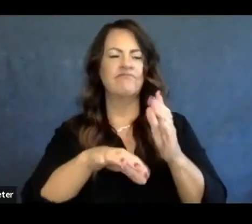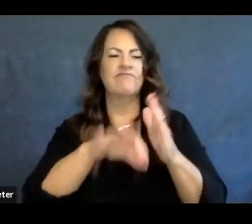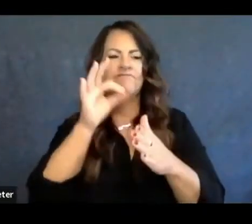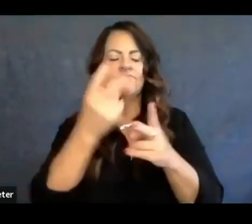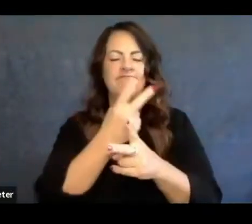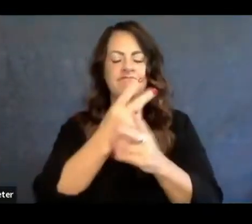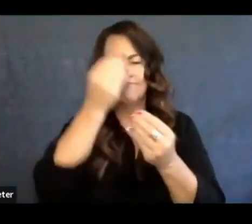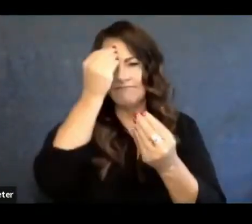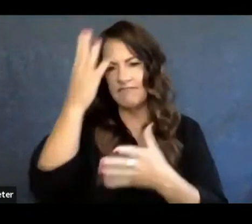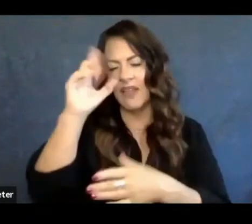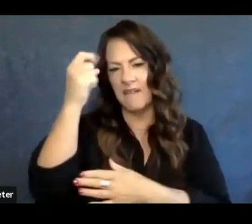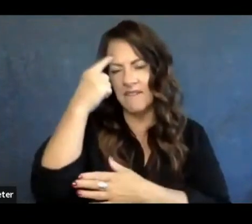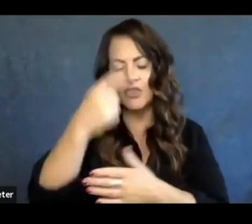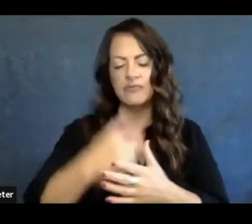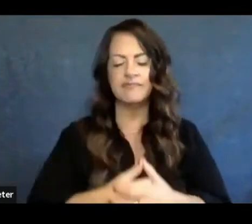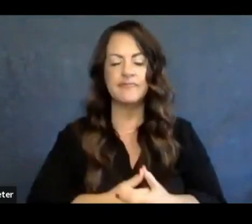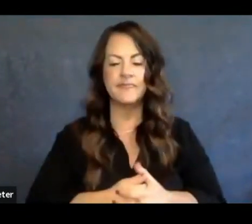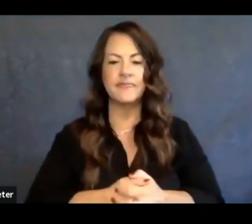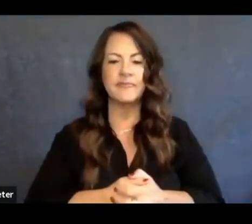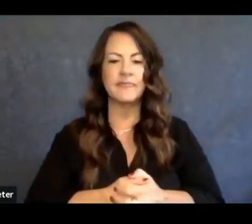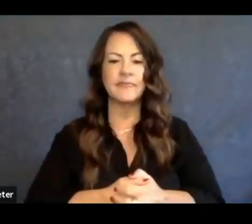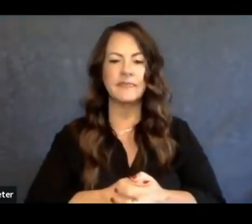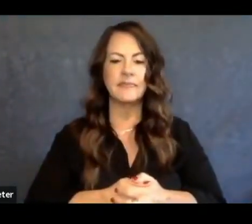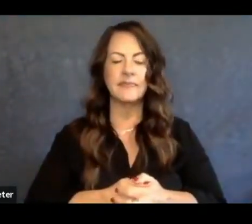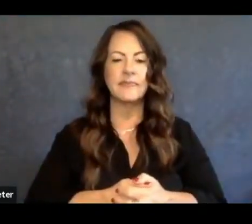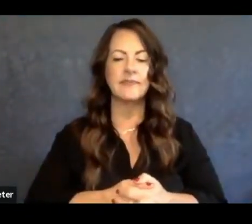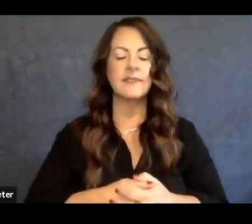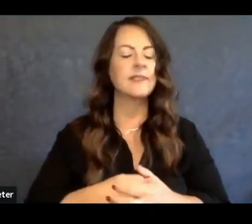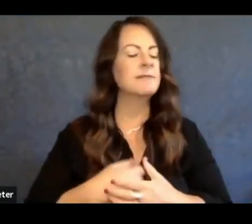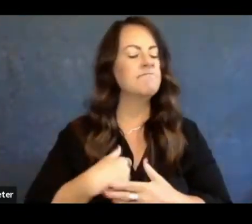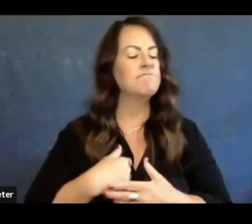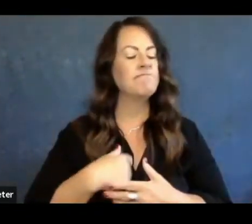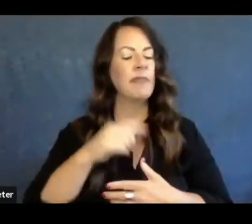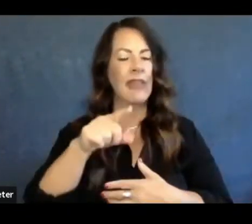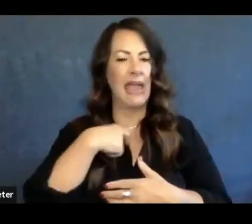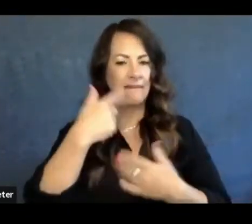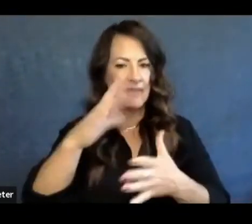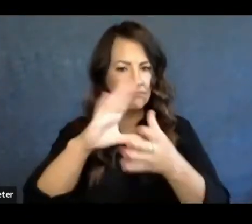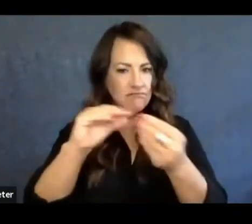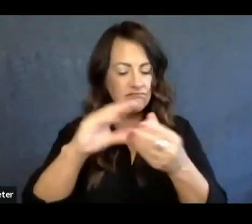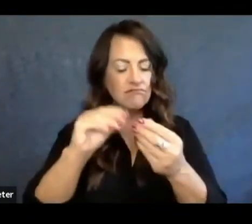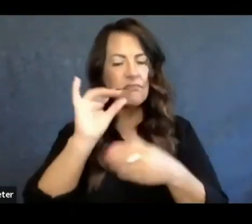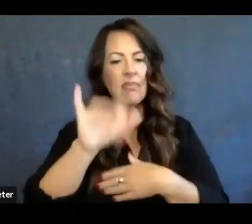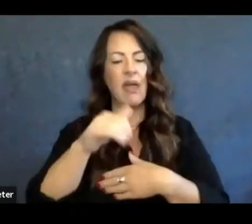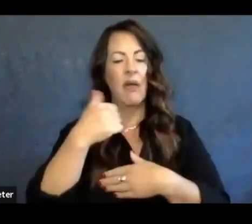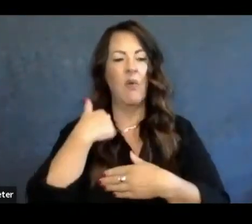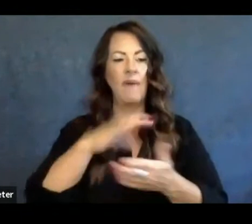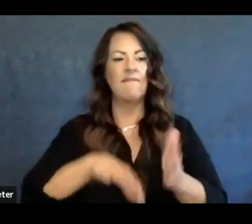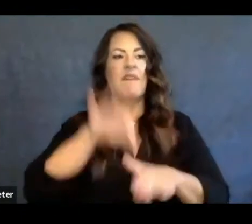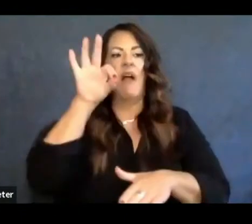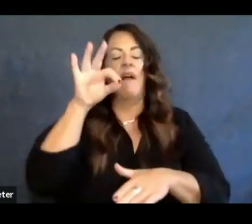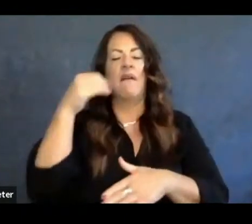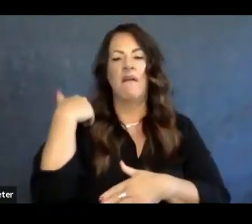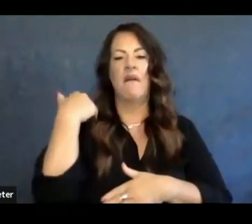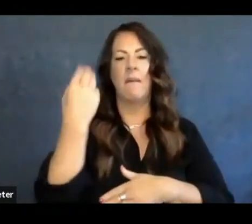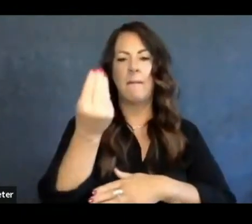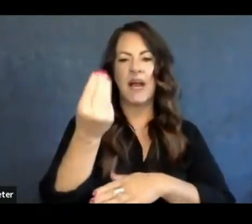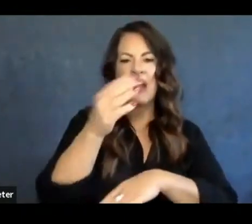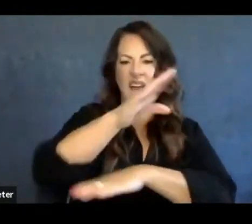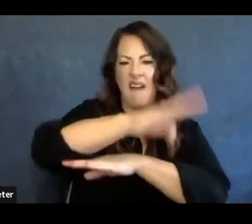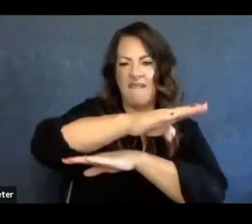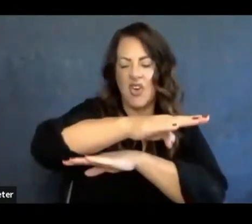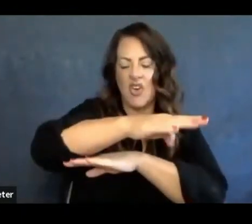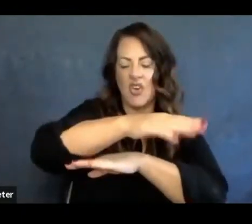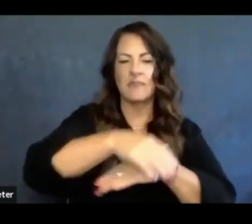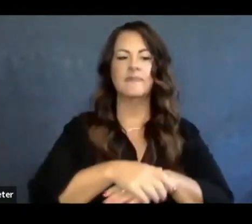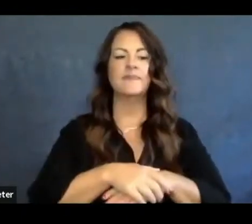As I said, we learned of the issue Monday afternoon after